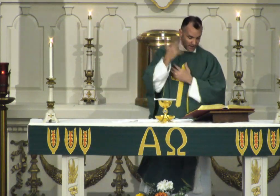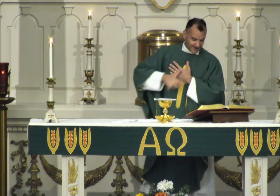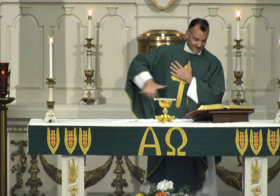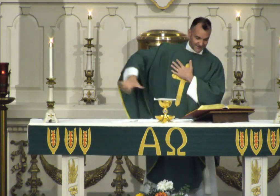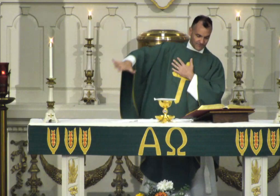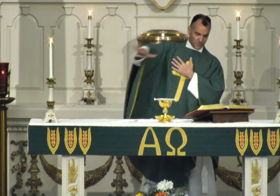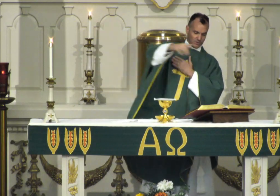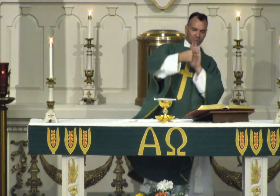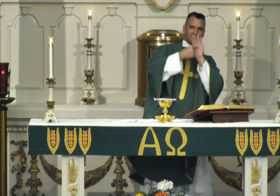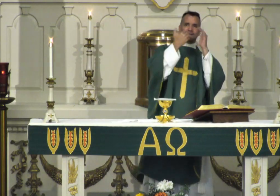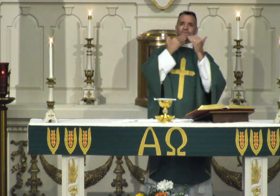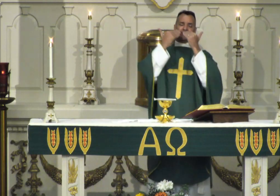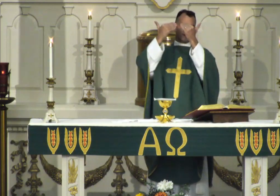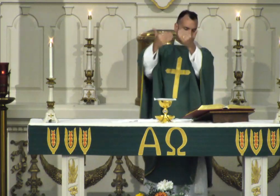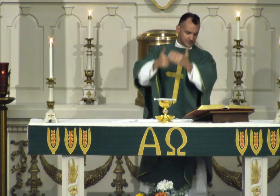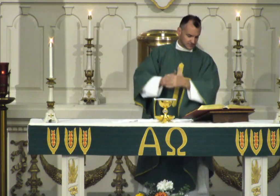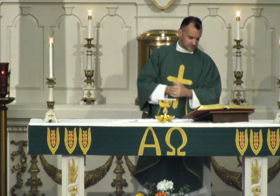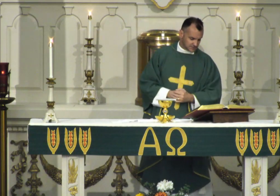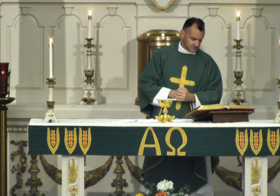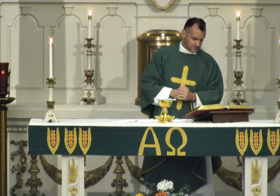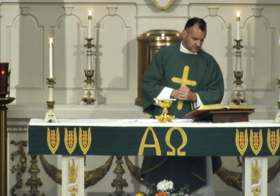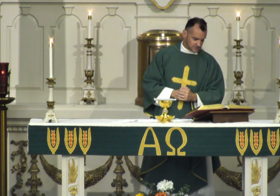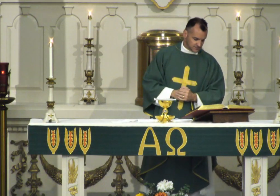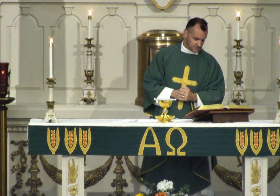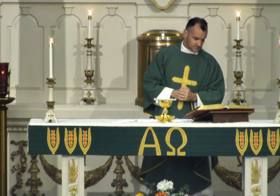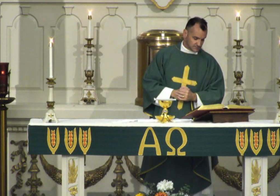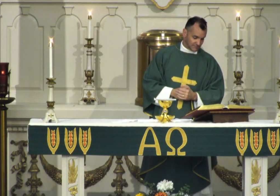Father, Almighty and Eternal God.